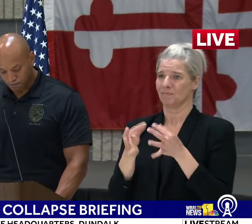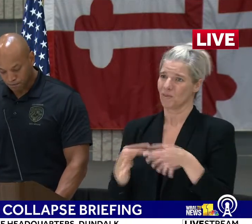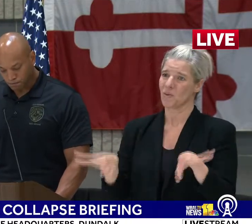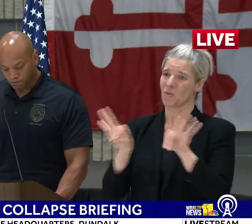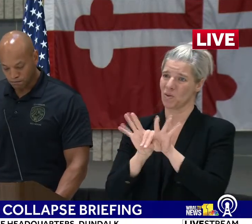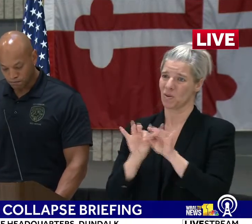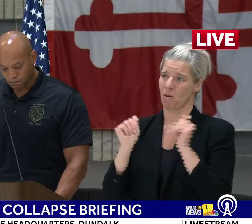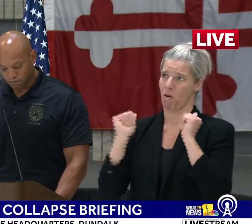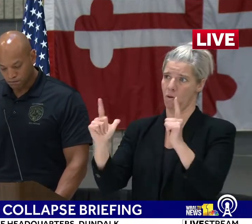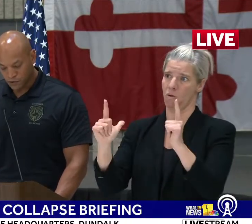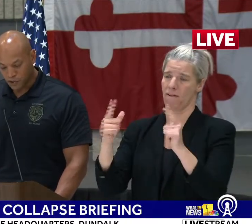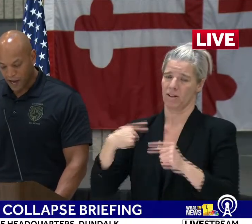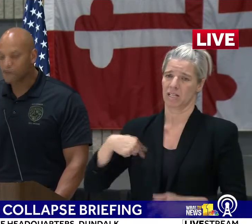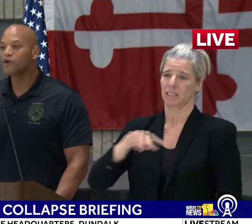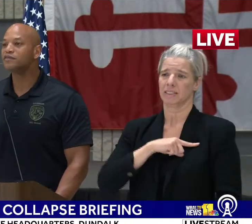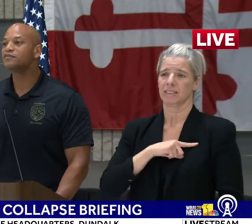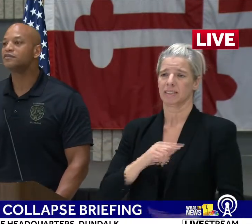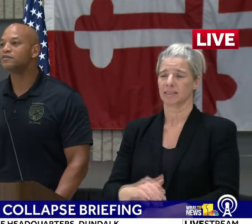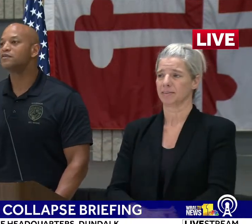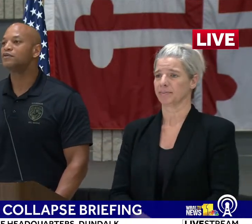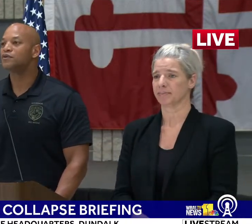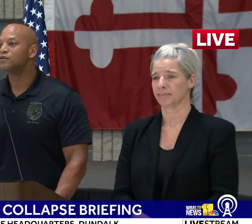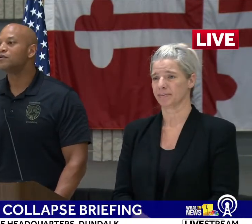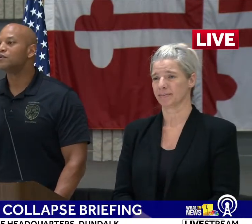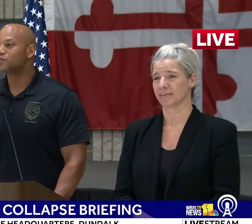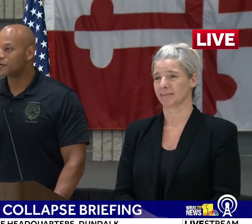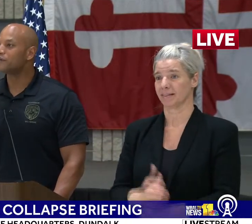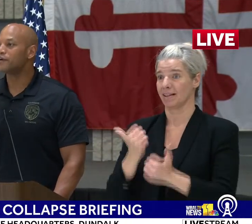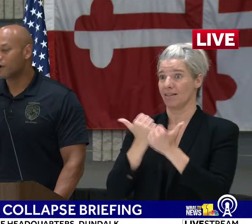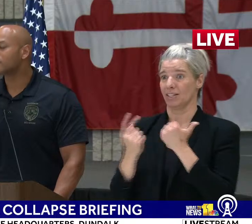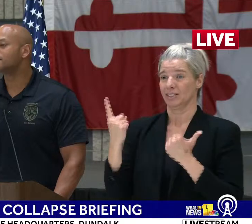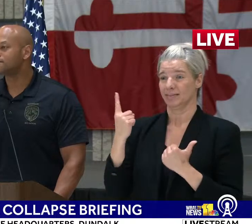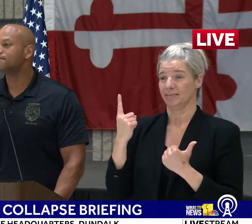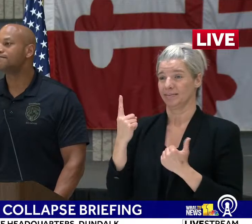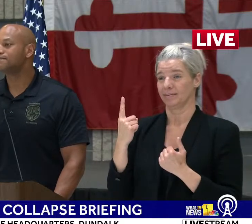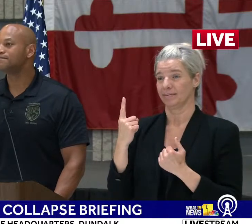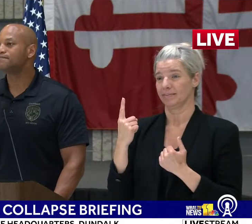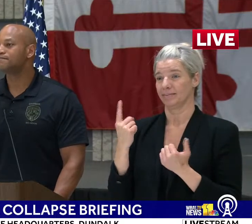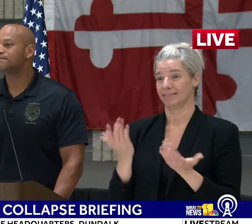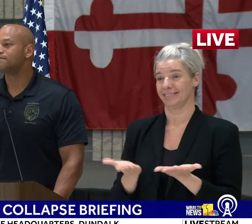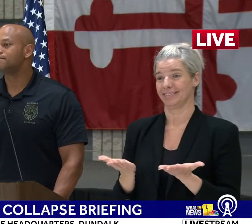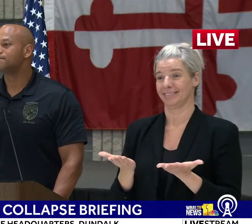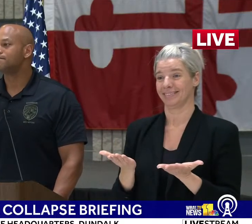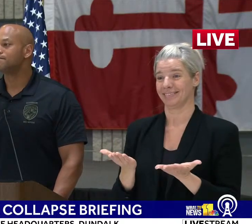of us. So to everyone who's here in Dundalk,